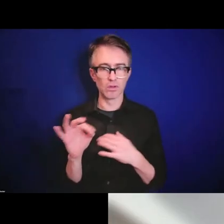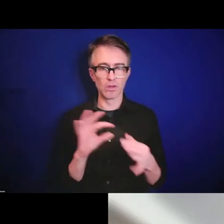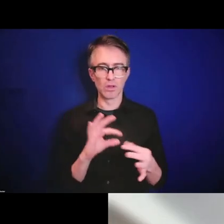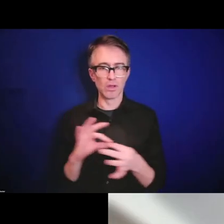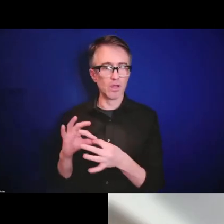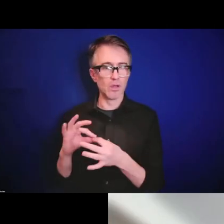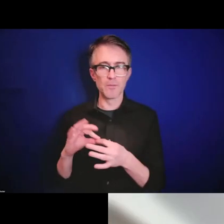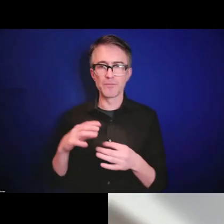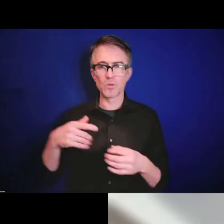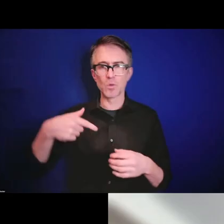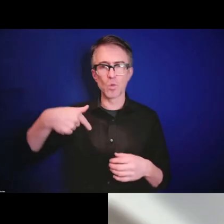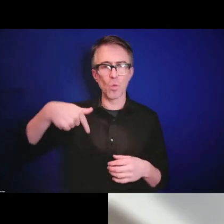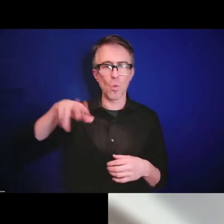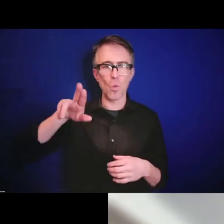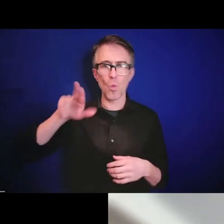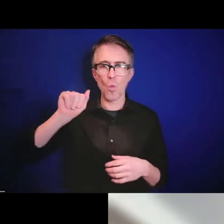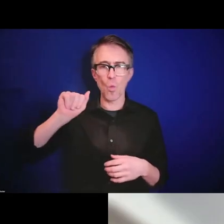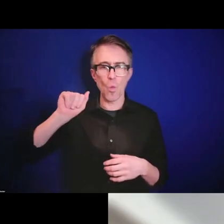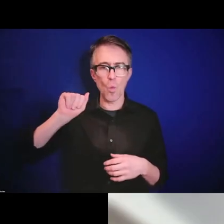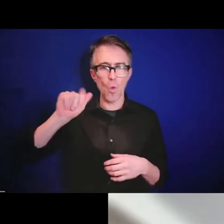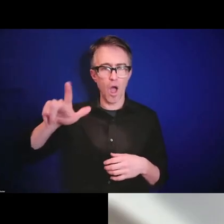either Elizabeth or Kate or Lauren.